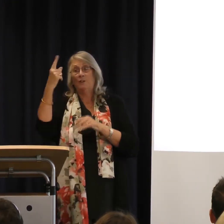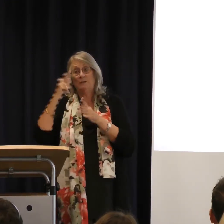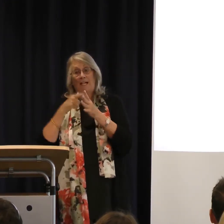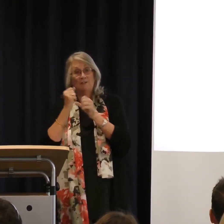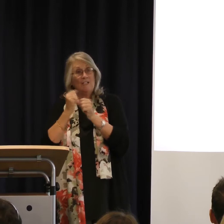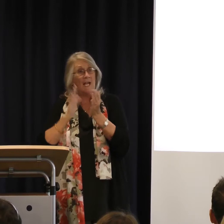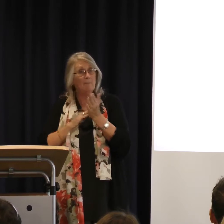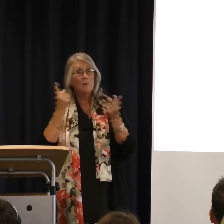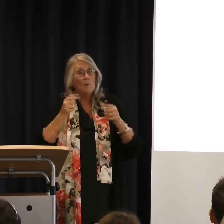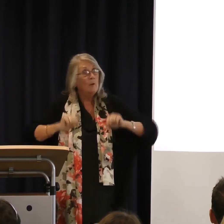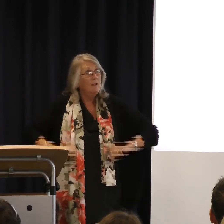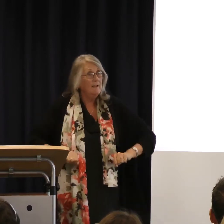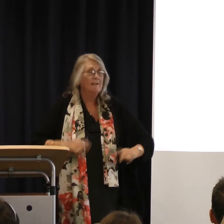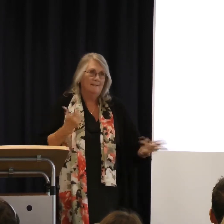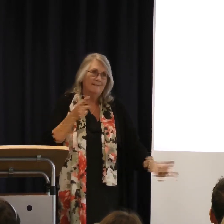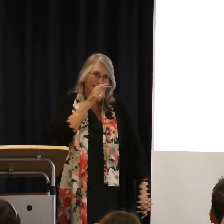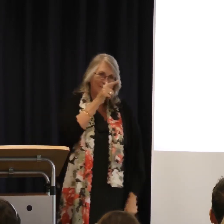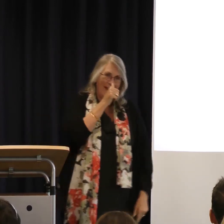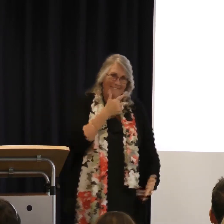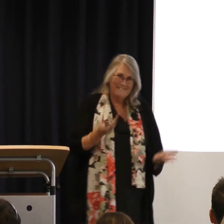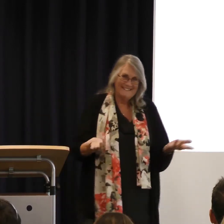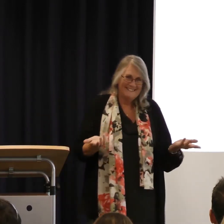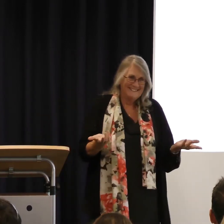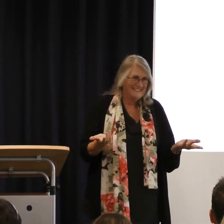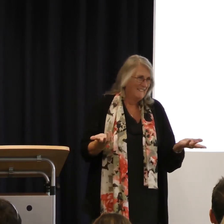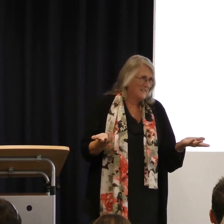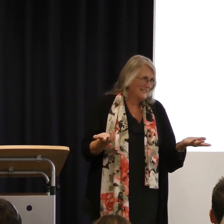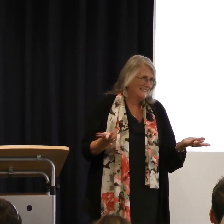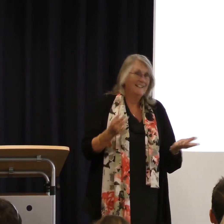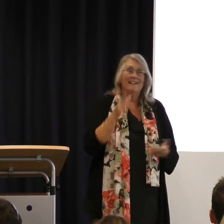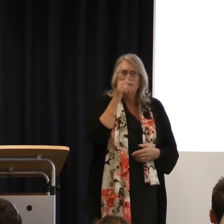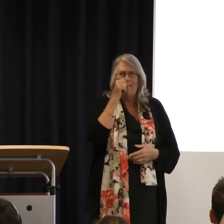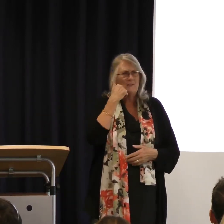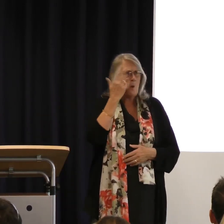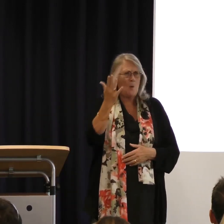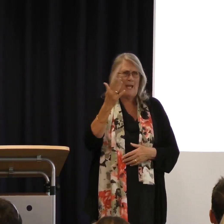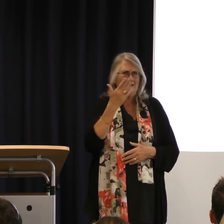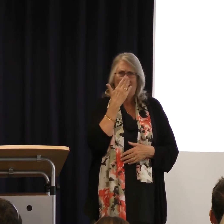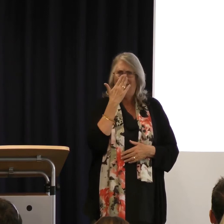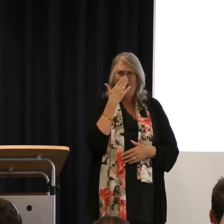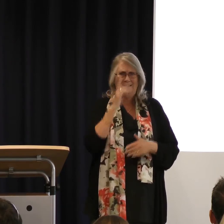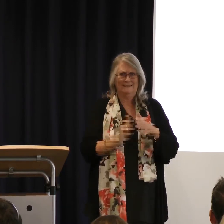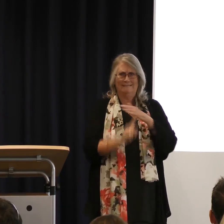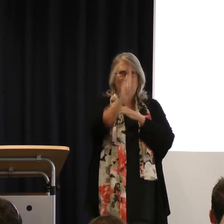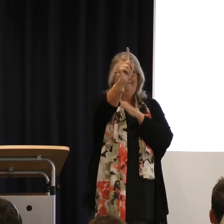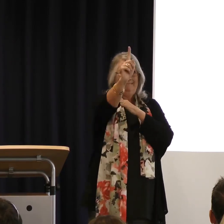1979. So the first AGM was chaired by John Lovett, of course. John would